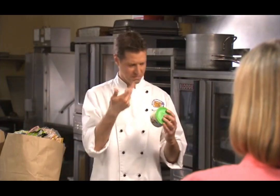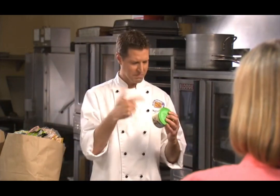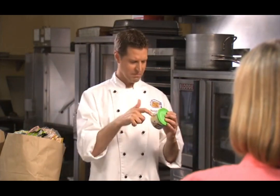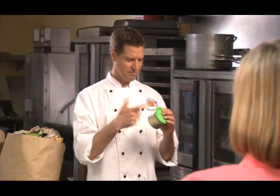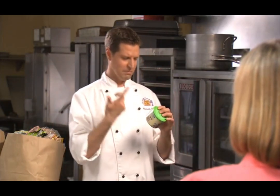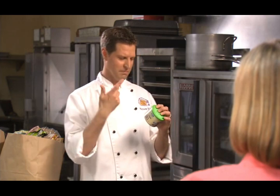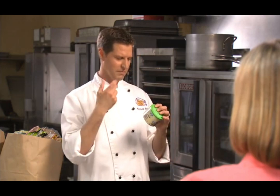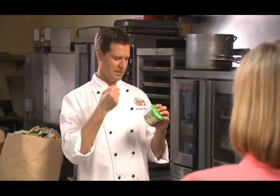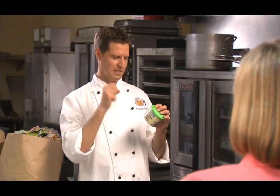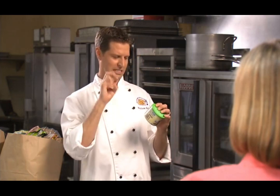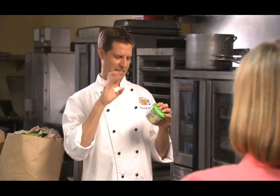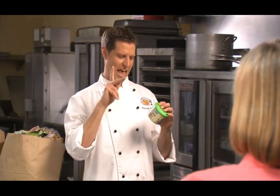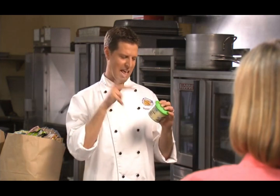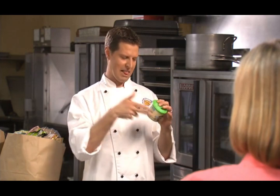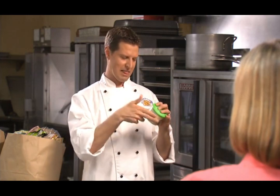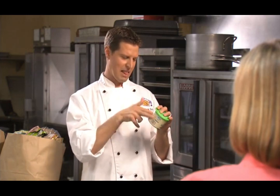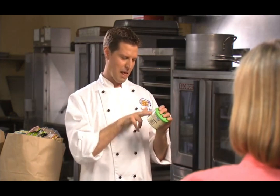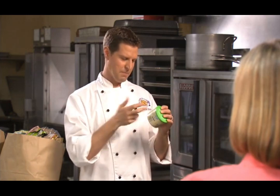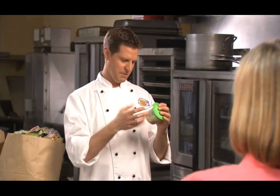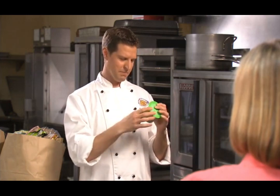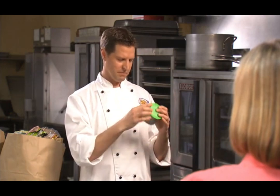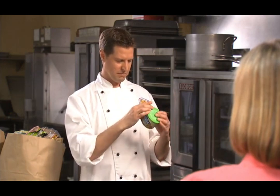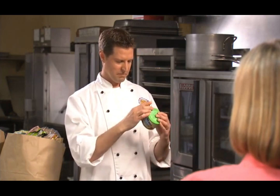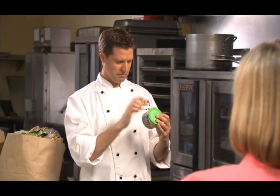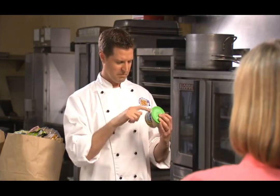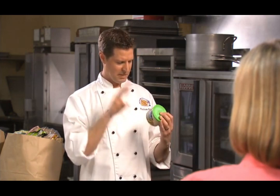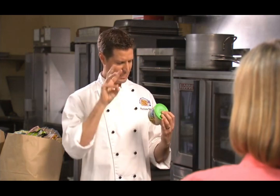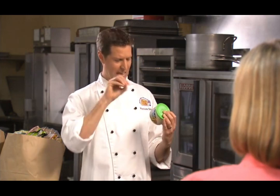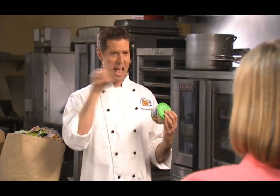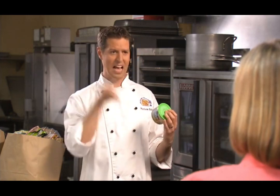The label says it contains 6 ounces of nuts.